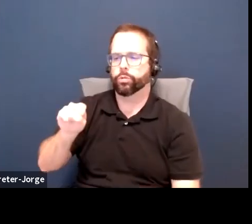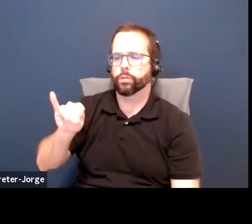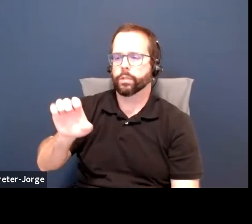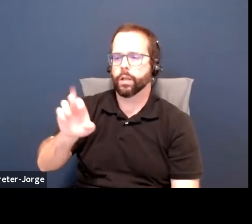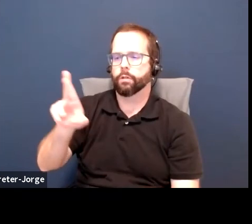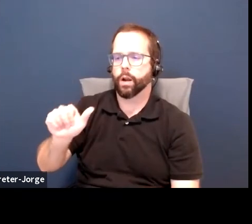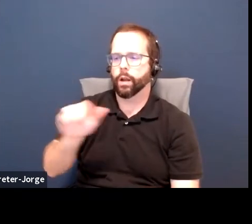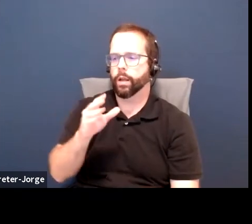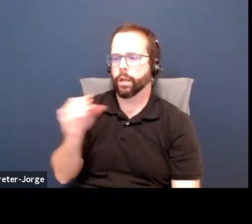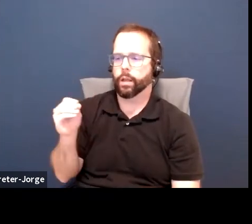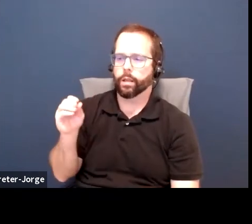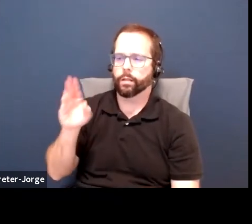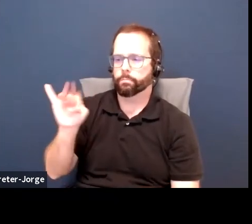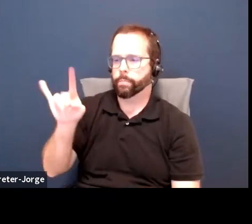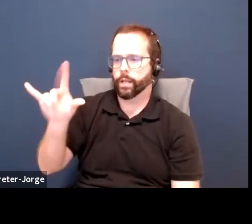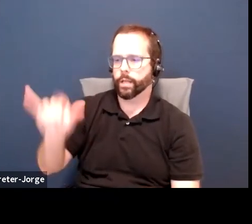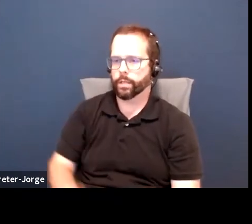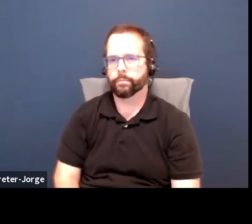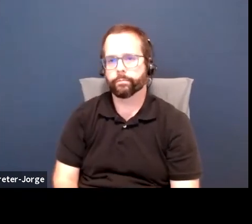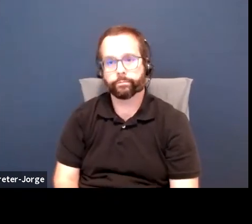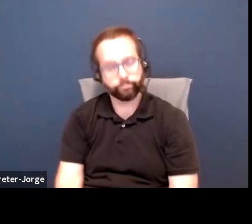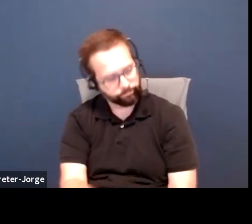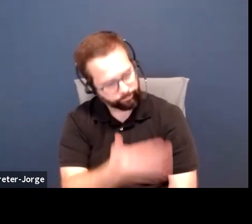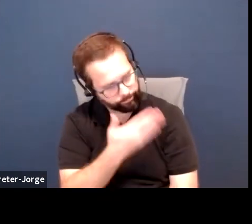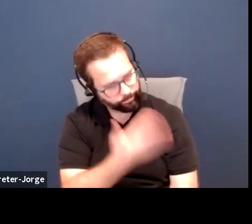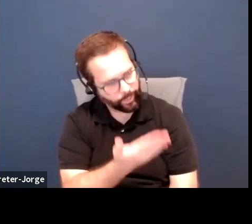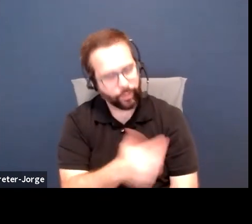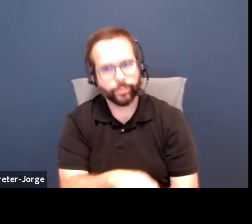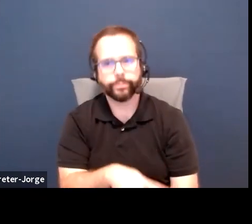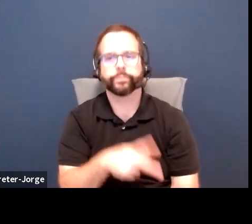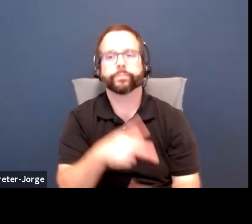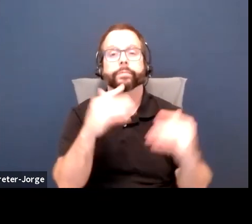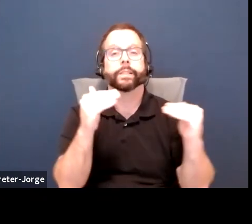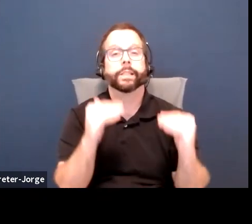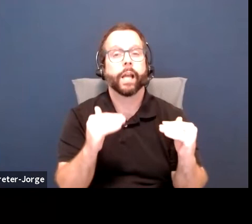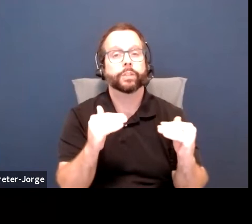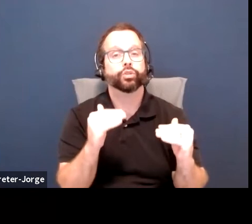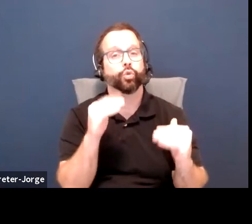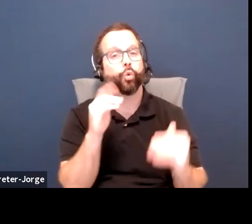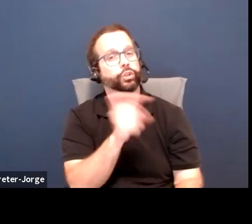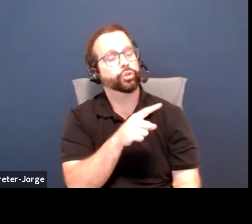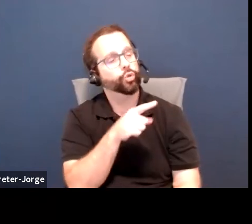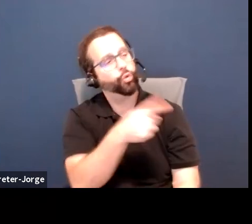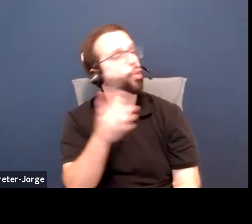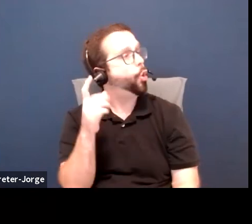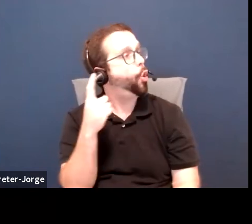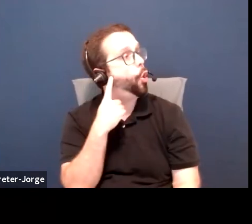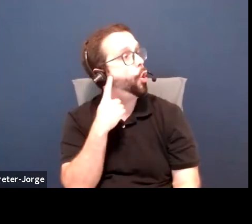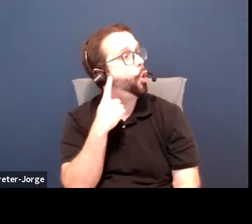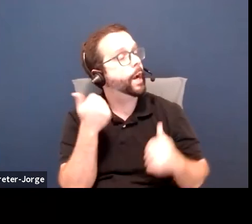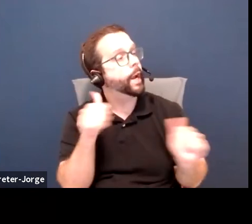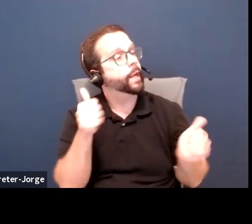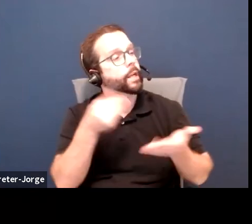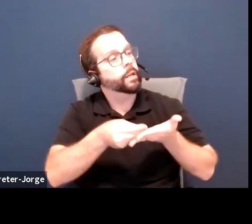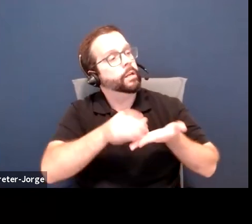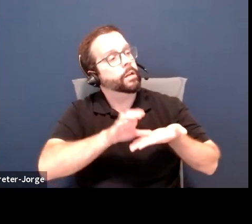Perfect. Thank you. So our the next question, have you heard of any allotments coming down